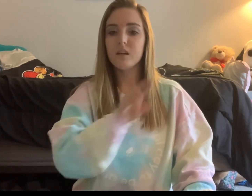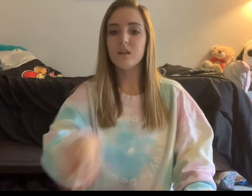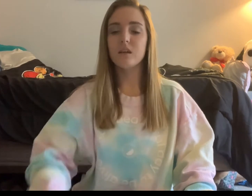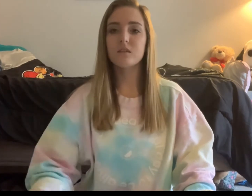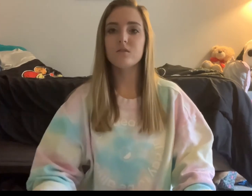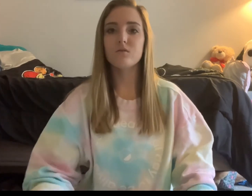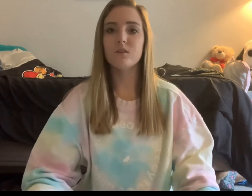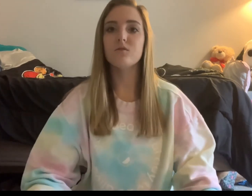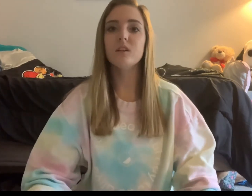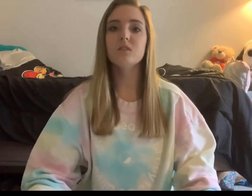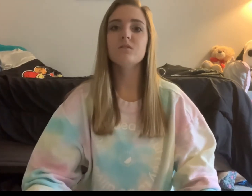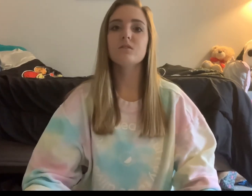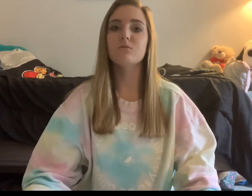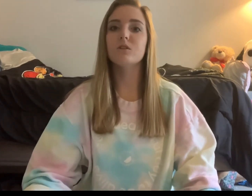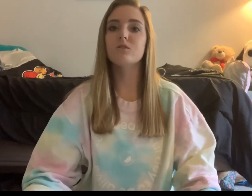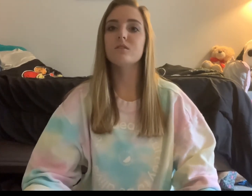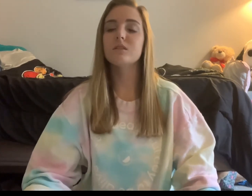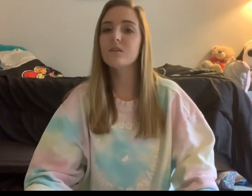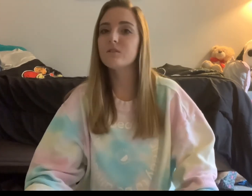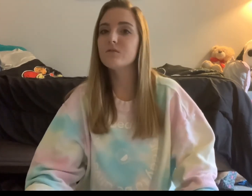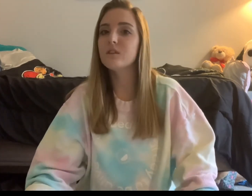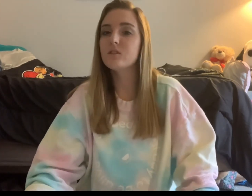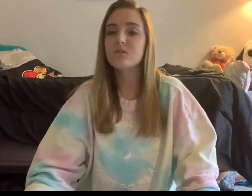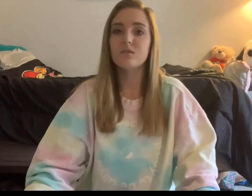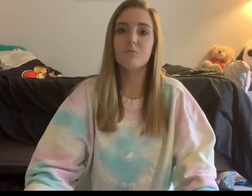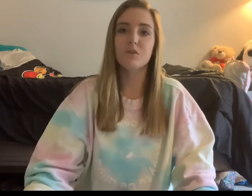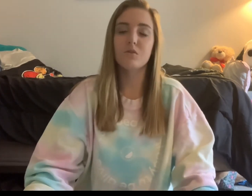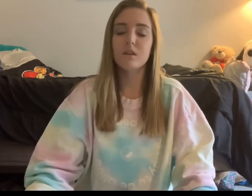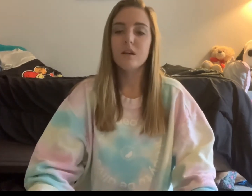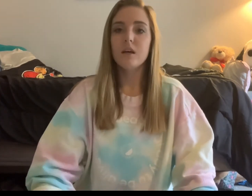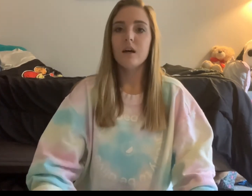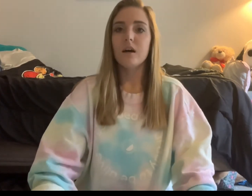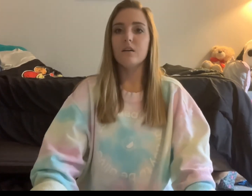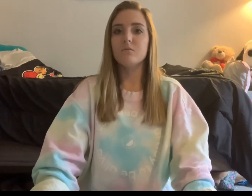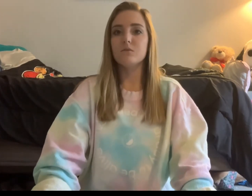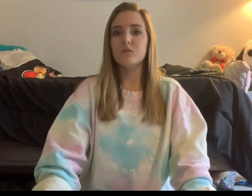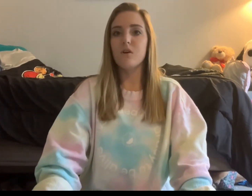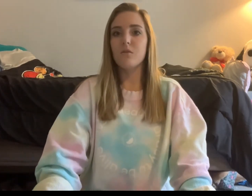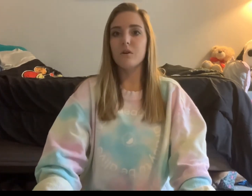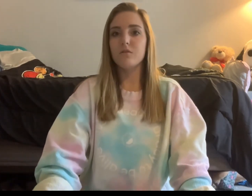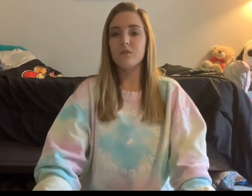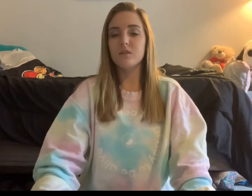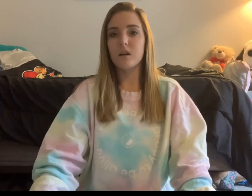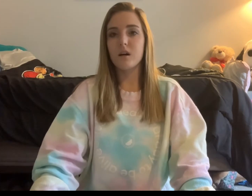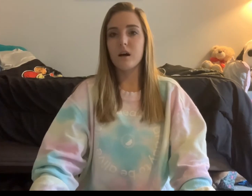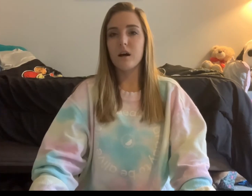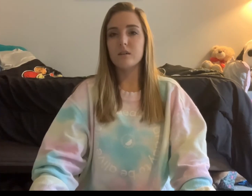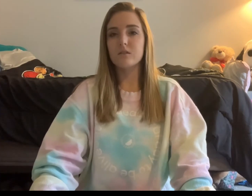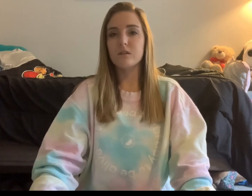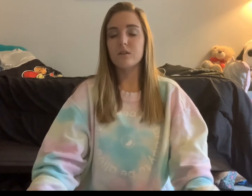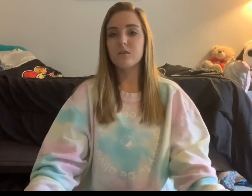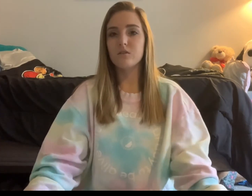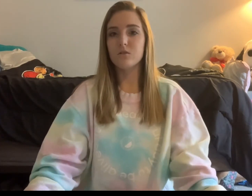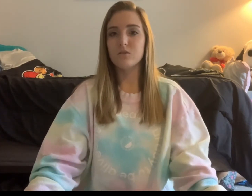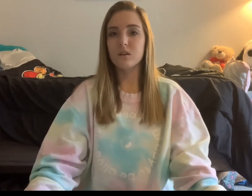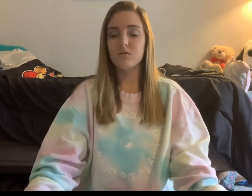Next is a reservation. Some restaurants take reservations, some don't. So if you need to ask, you could say